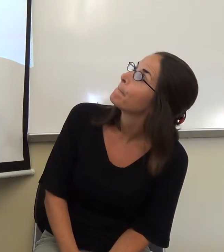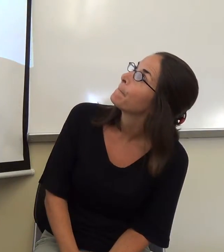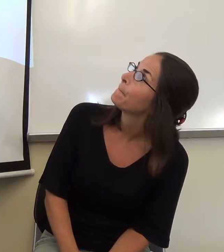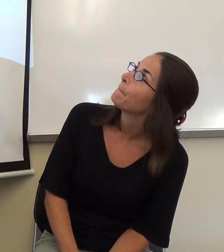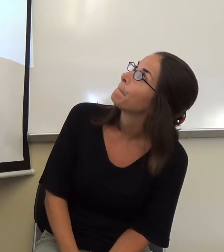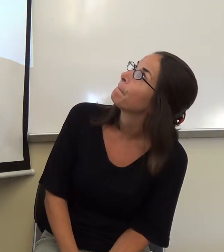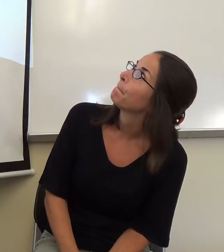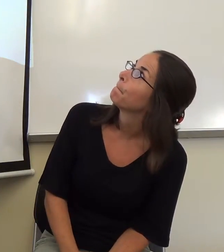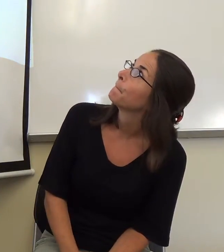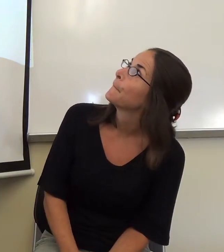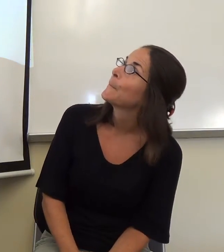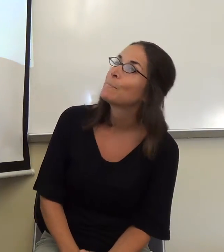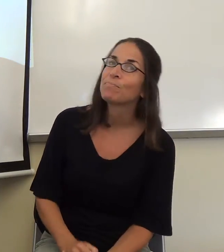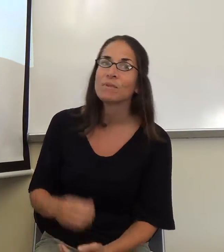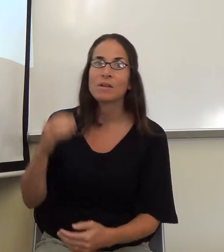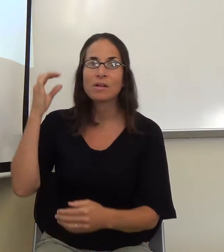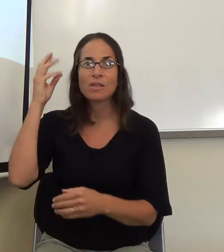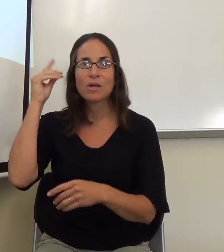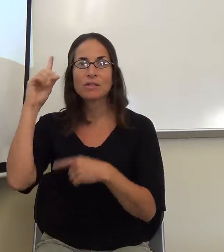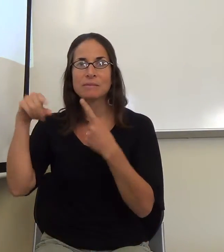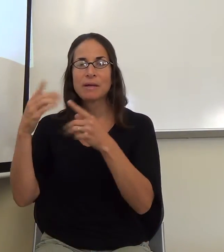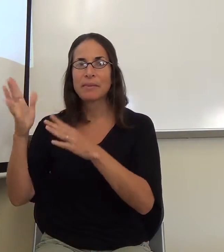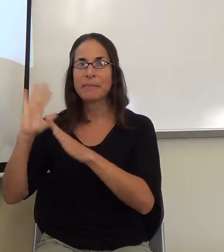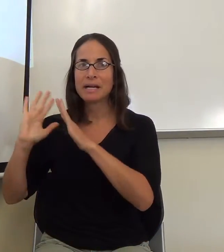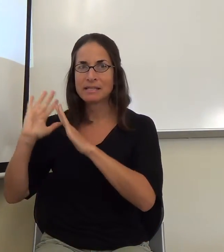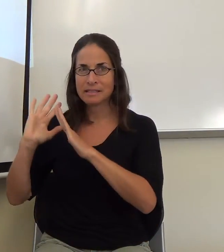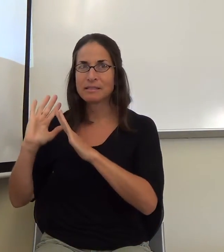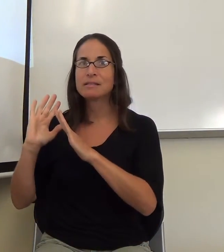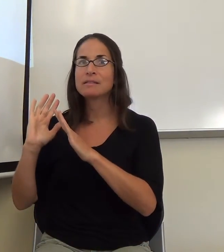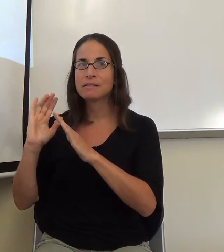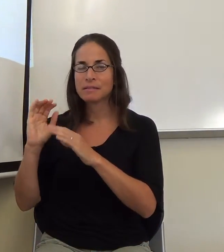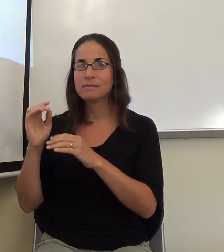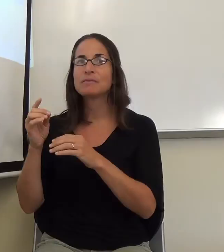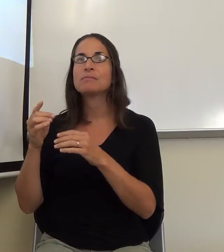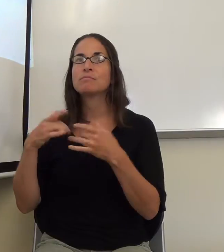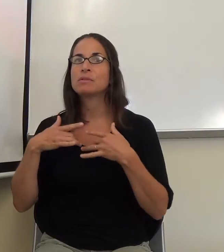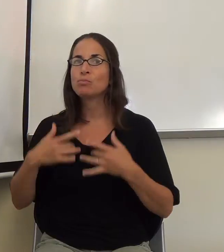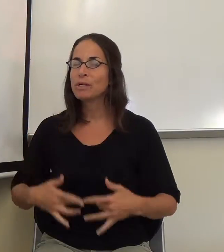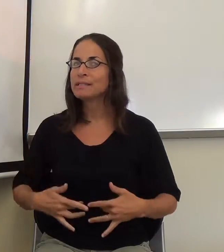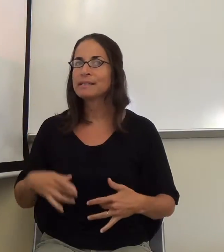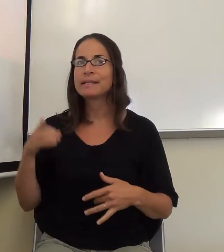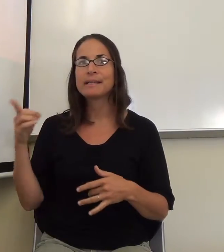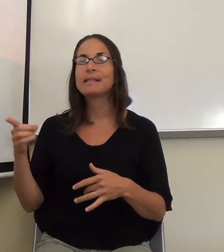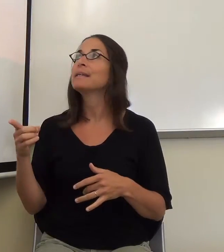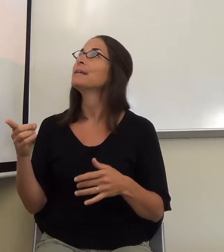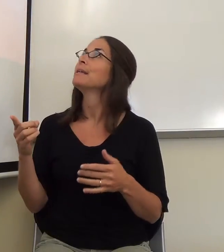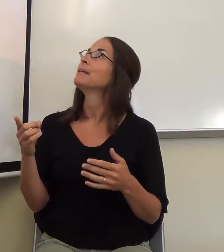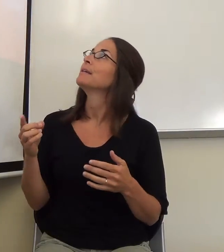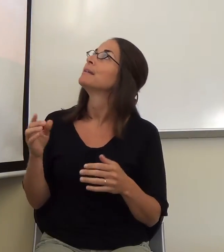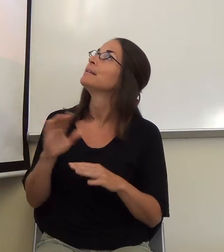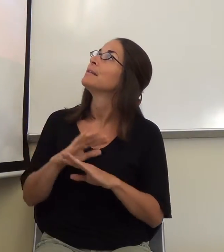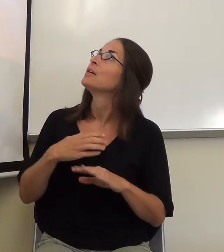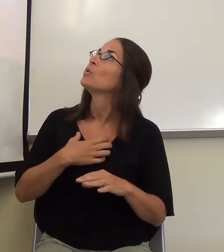Thoughts of the past, that's your clue, were so depressing he did not wish to, what does this word mean?